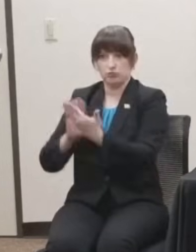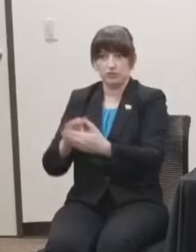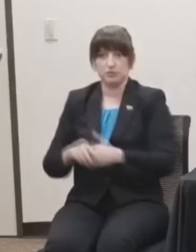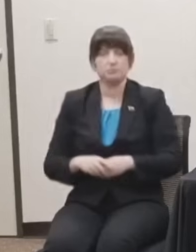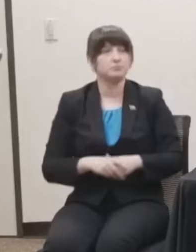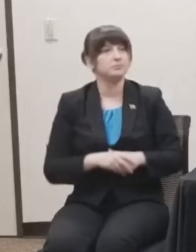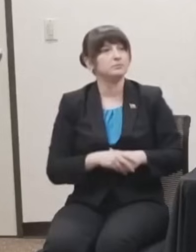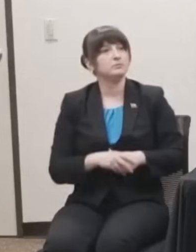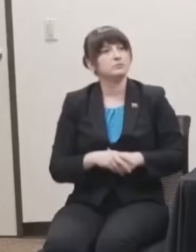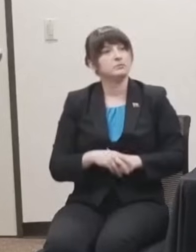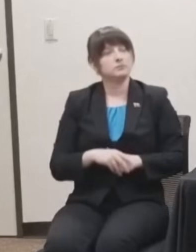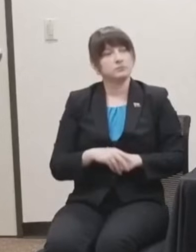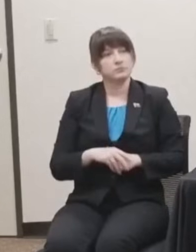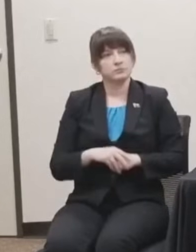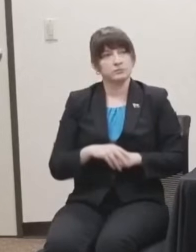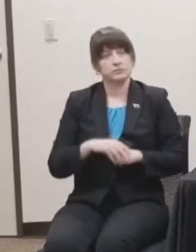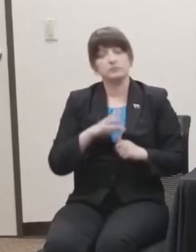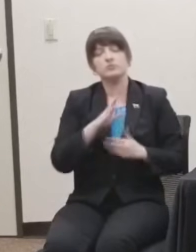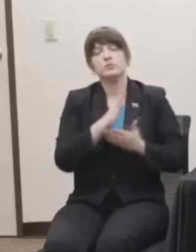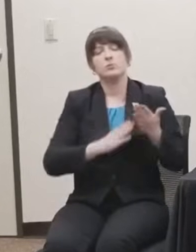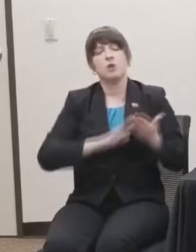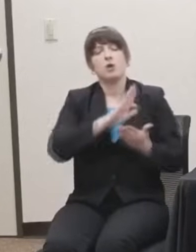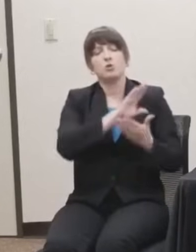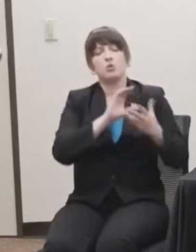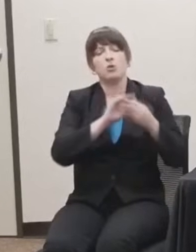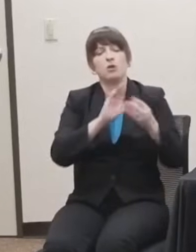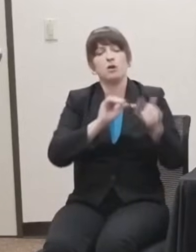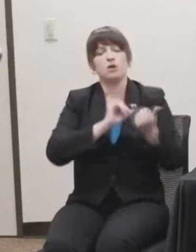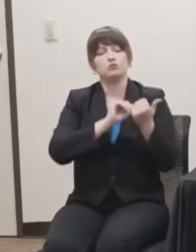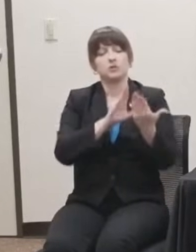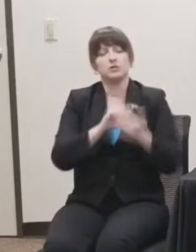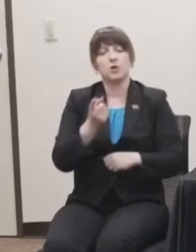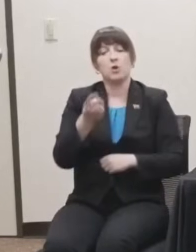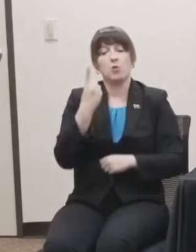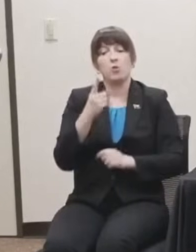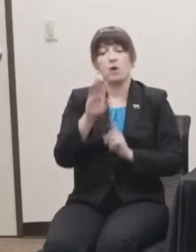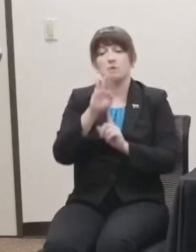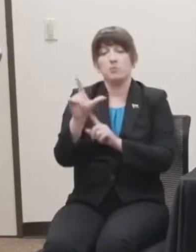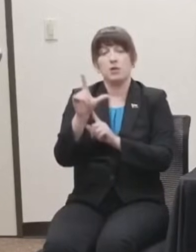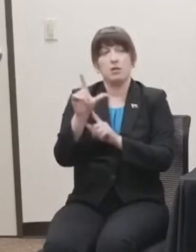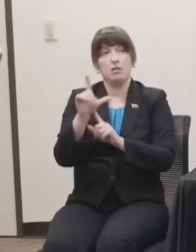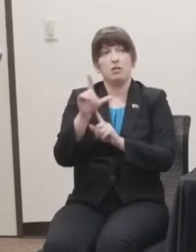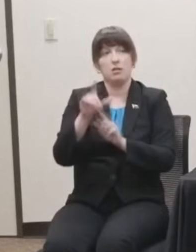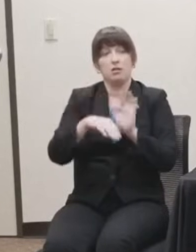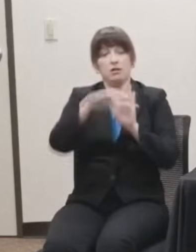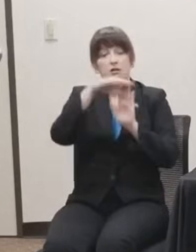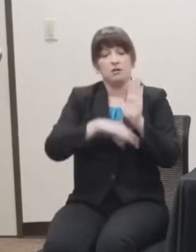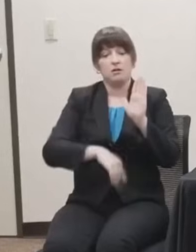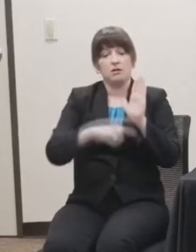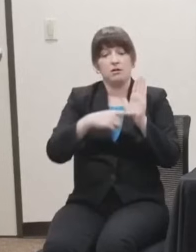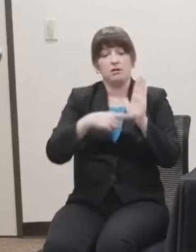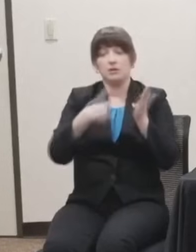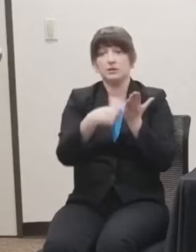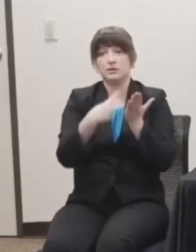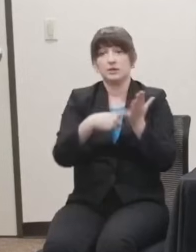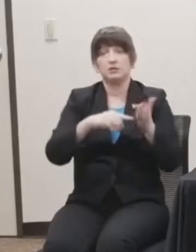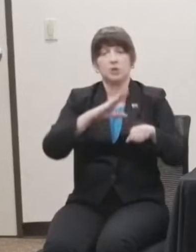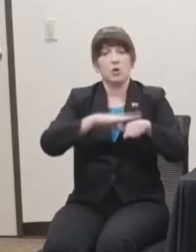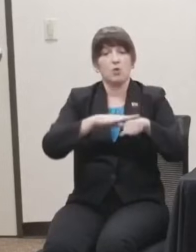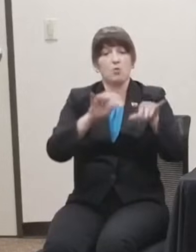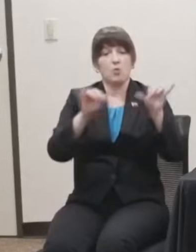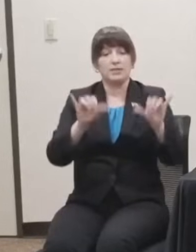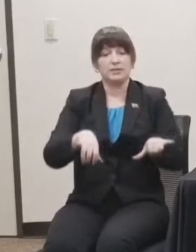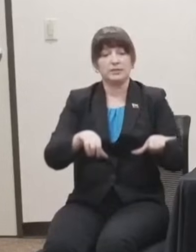Is part of what you want to address, because there was a bill that was going to create a council to kind of talk about what warning systems, and it was not successful.